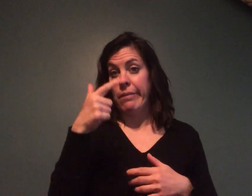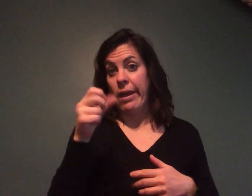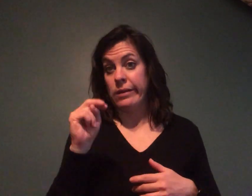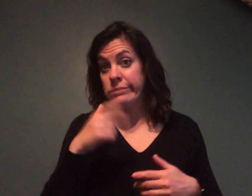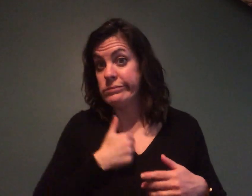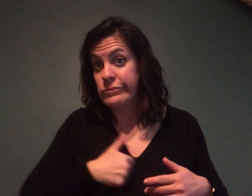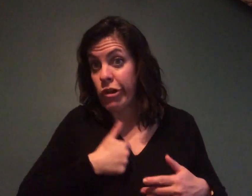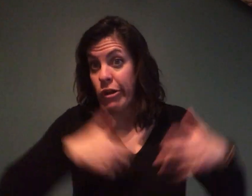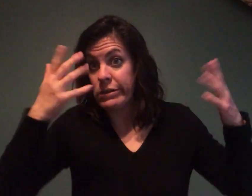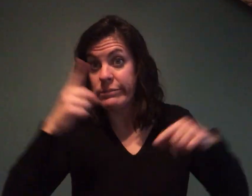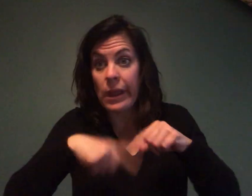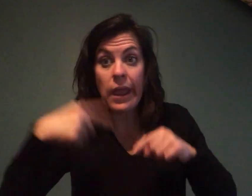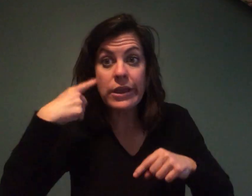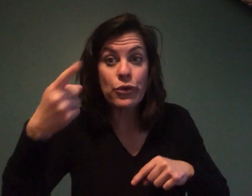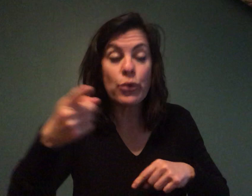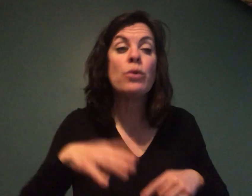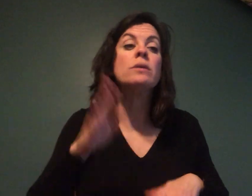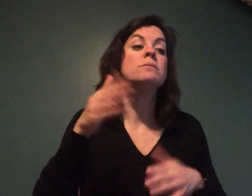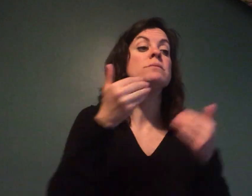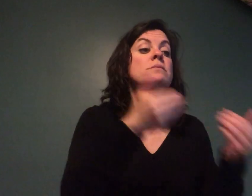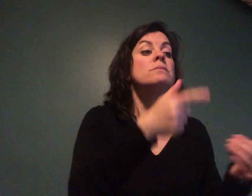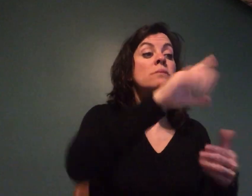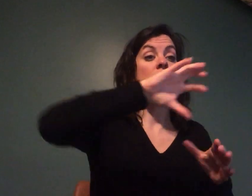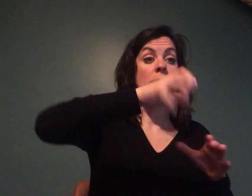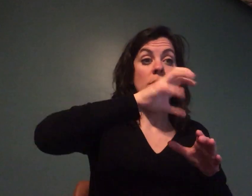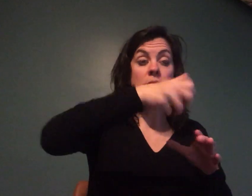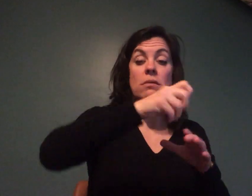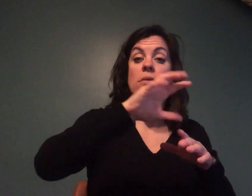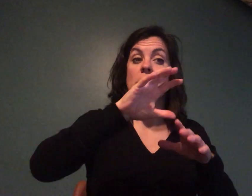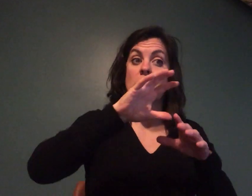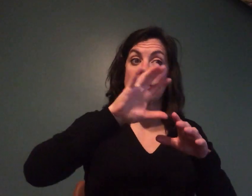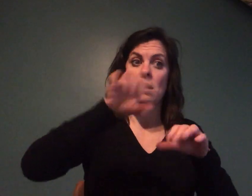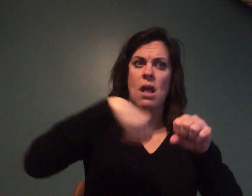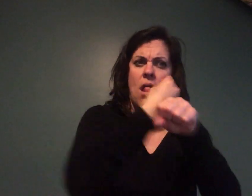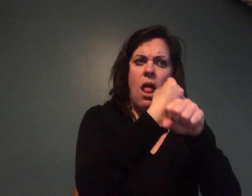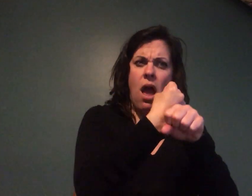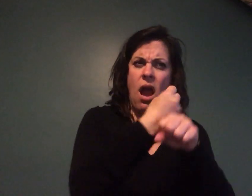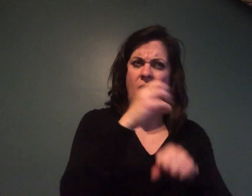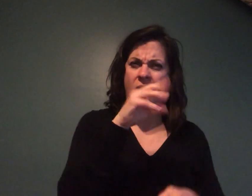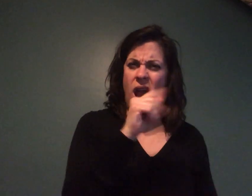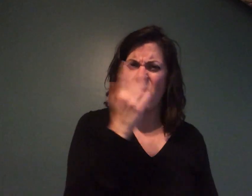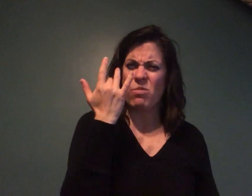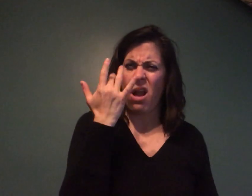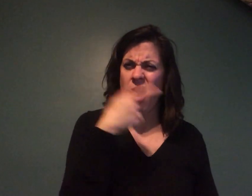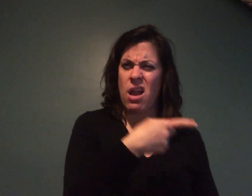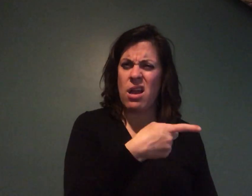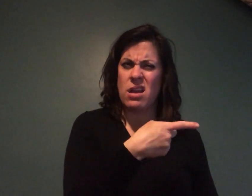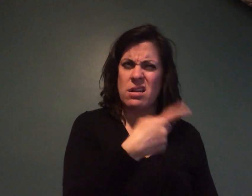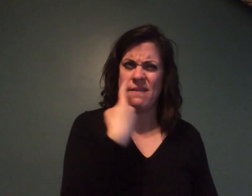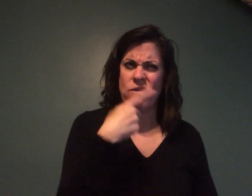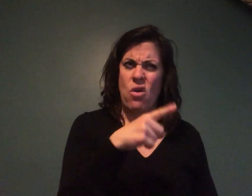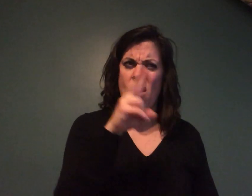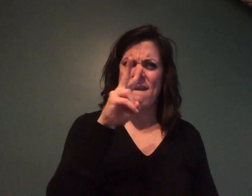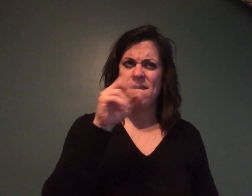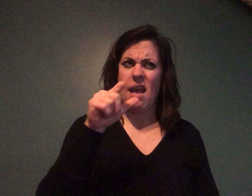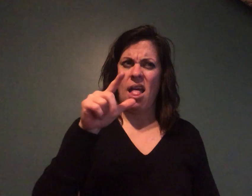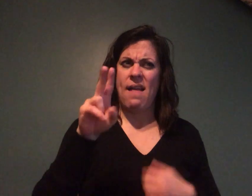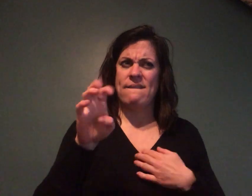Malachi? Cause two different people could use it. No, two different people can't use it. I mean,